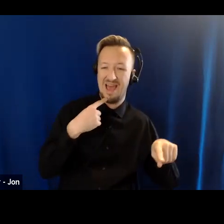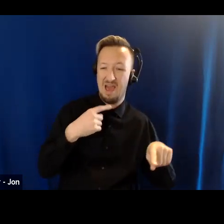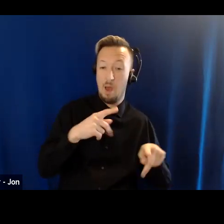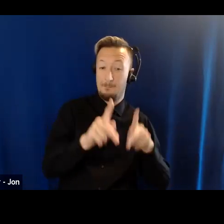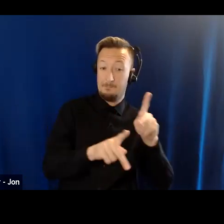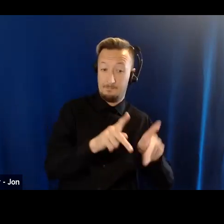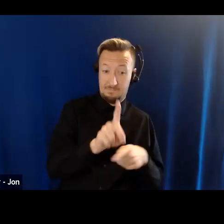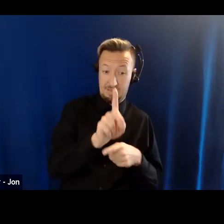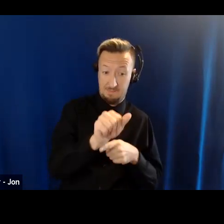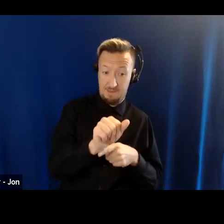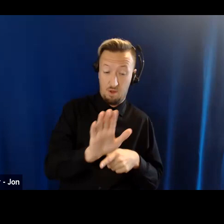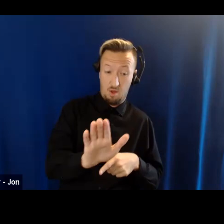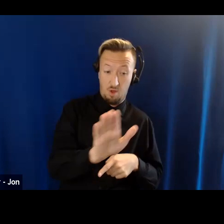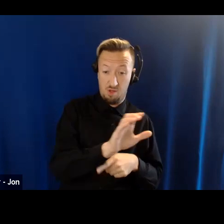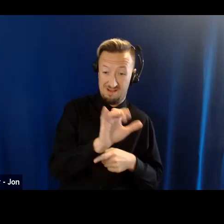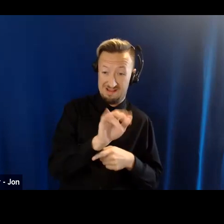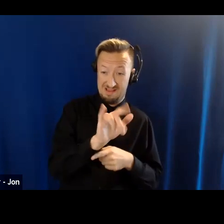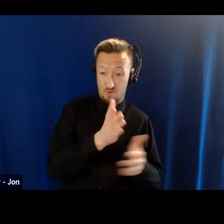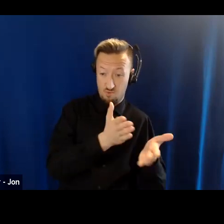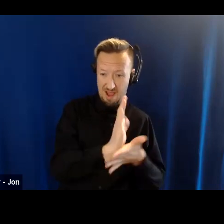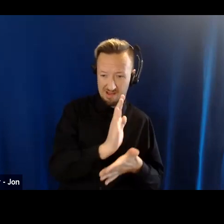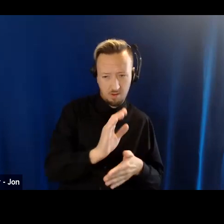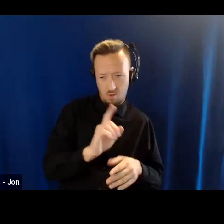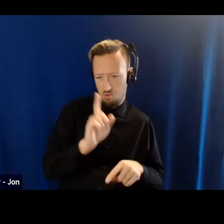disabilities in disasters. And